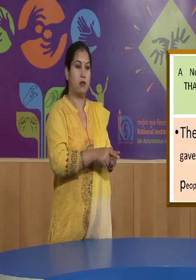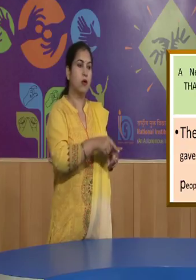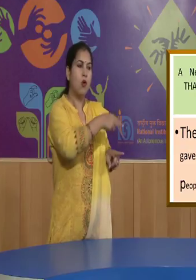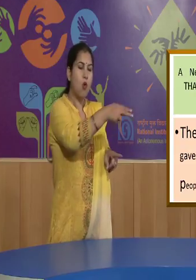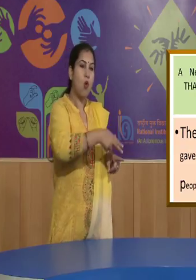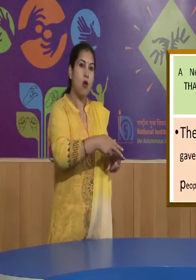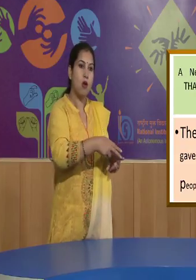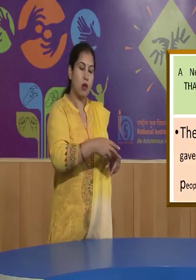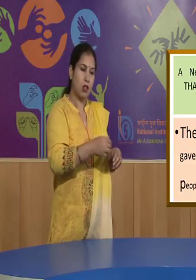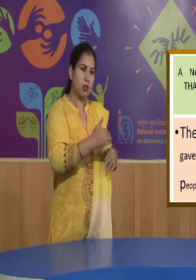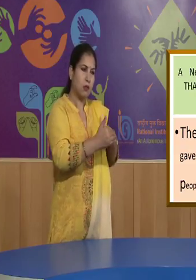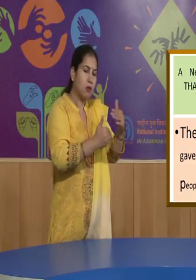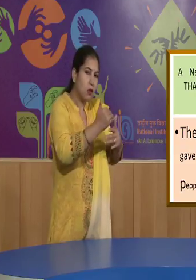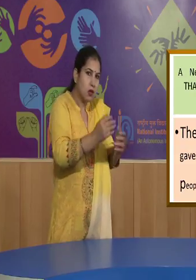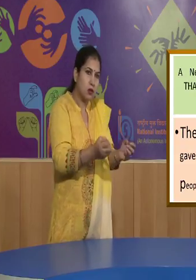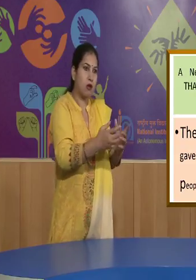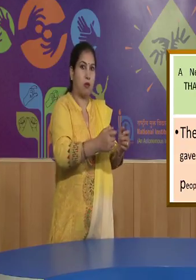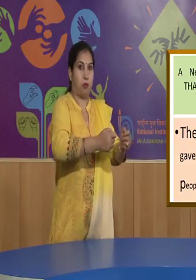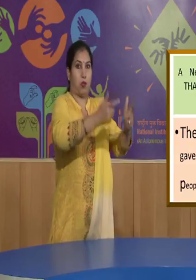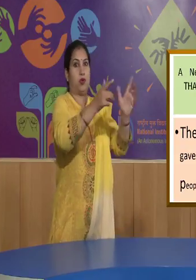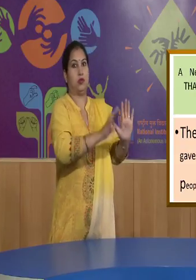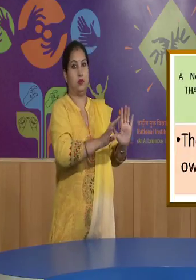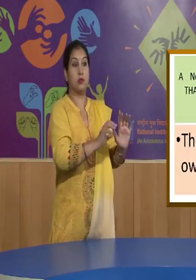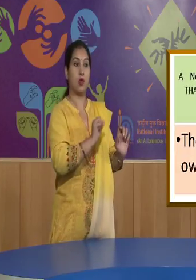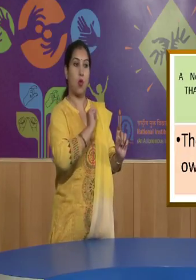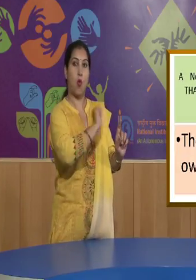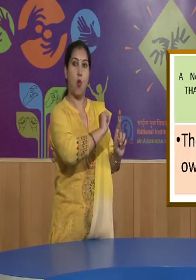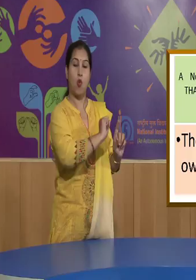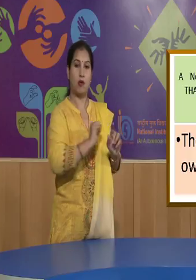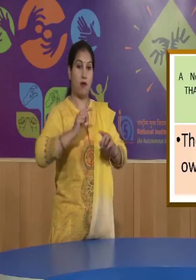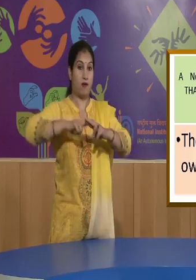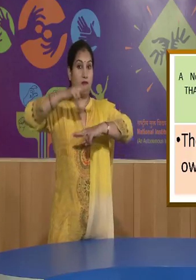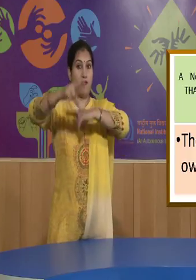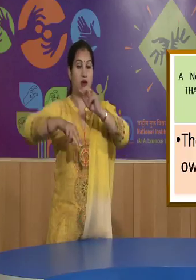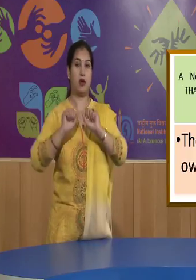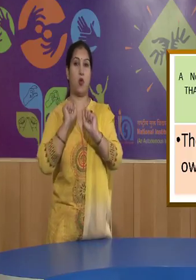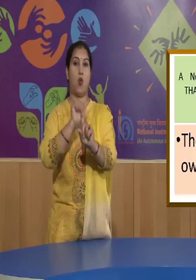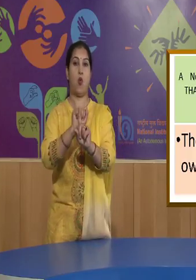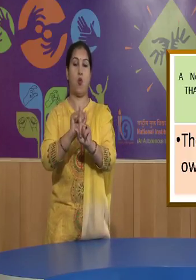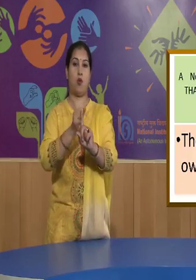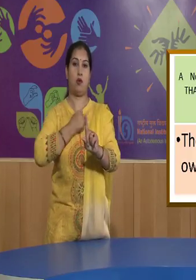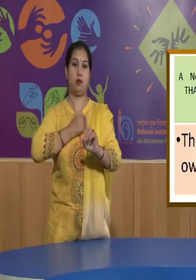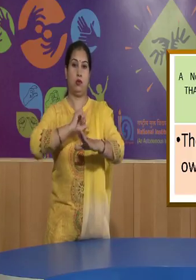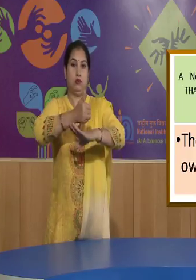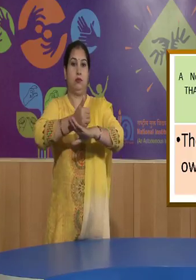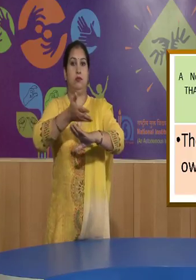called as capitalists, who were the owners of factories.